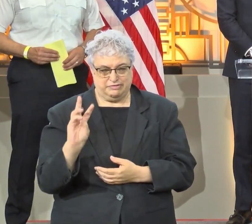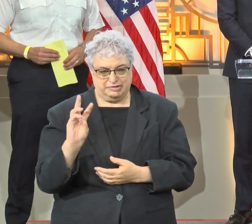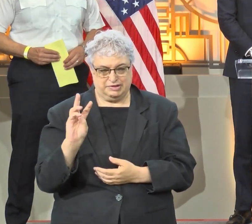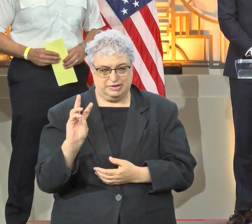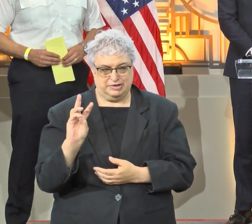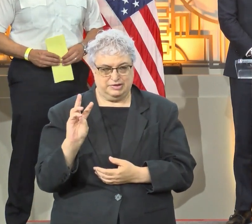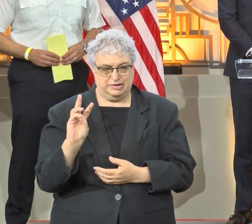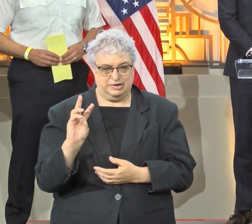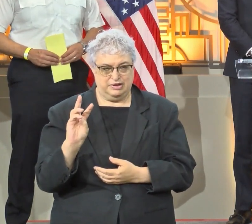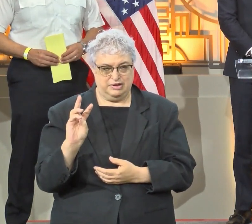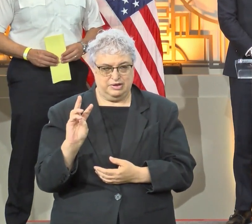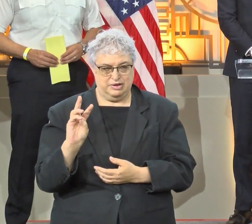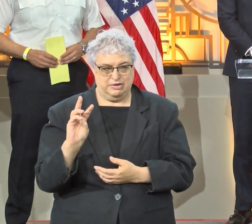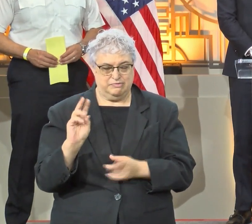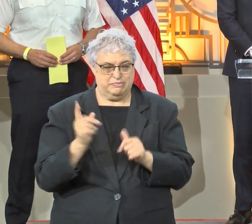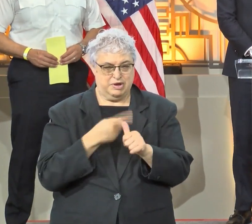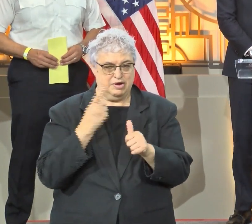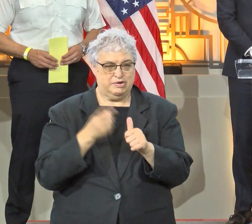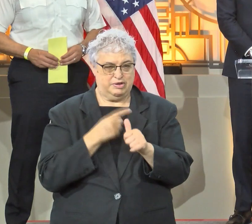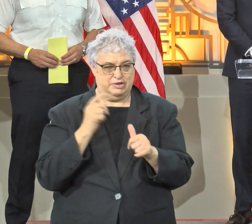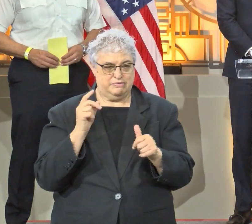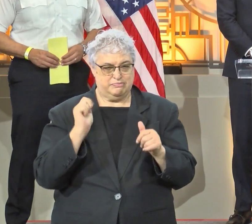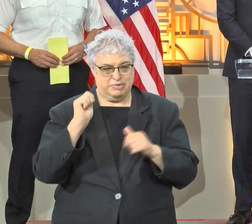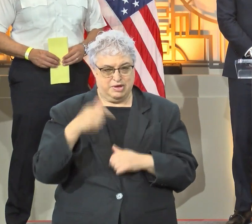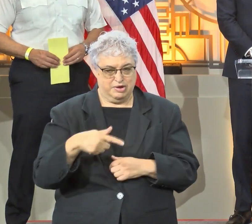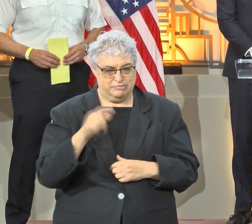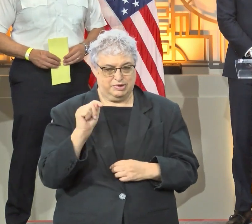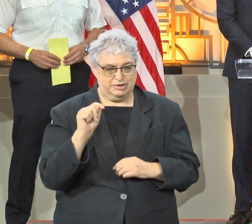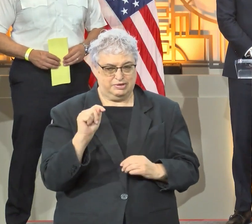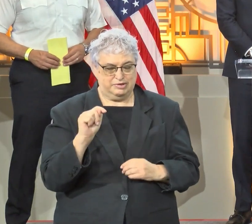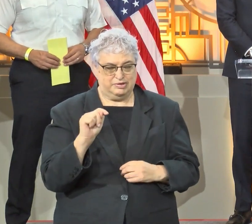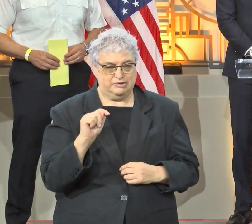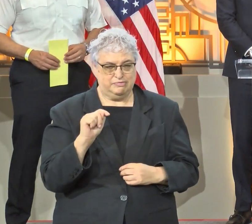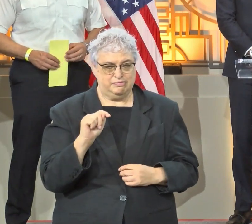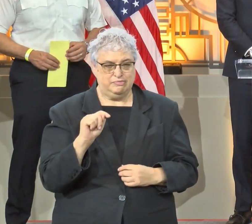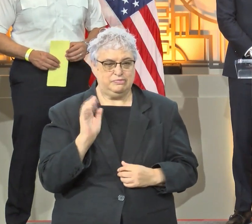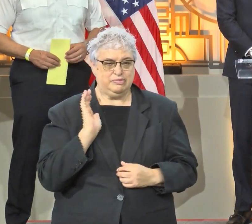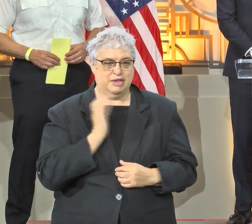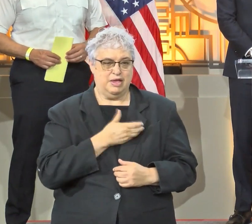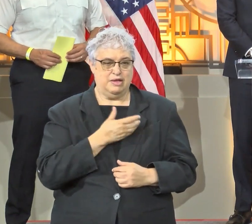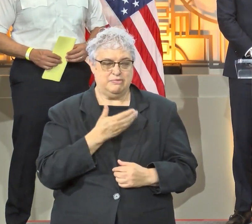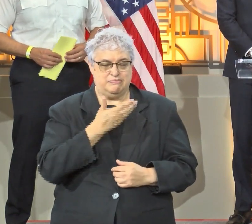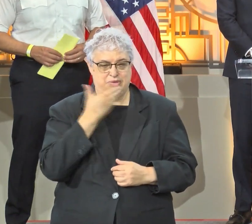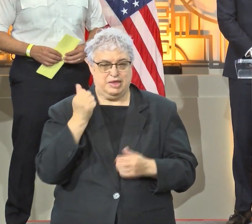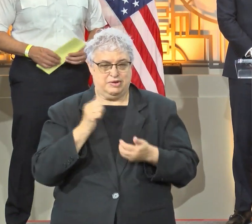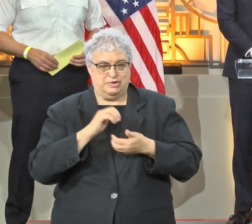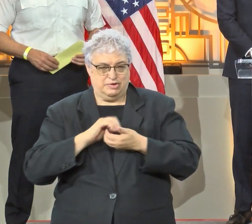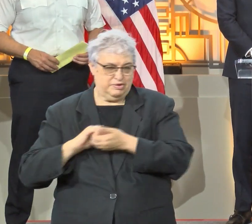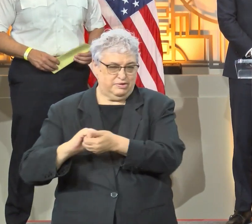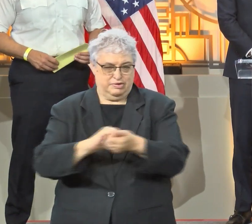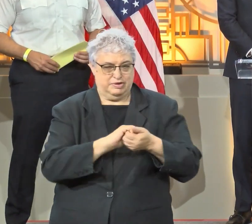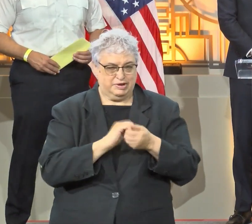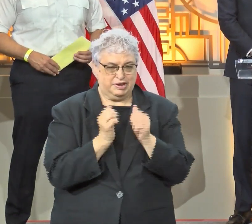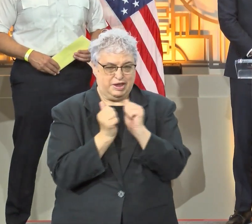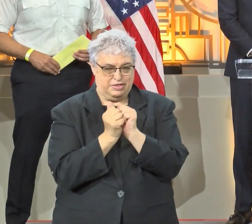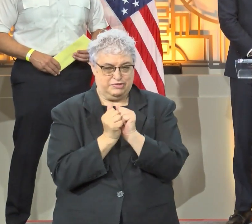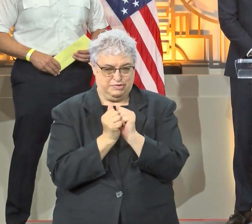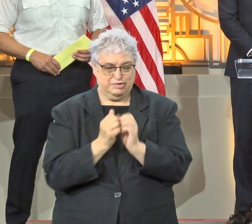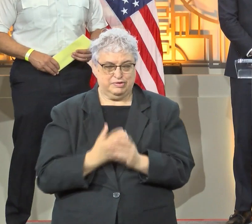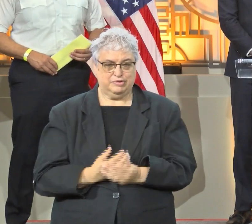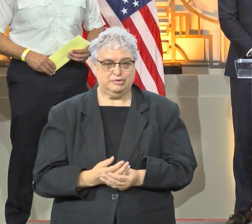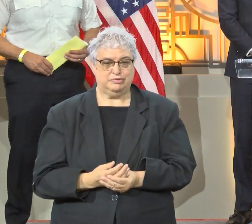2,556 priority apartment units as part of our Better Together campaign. So